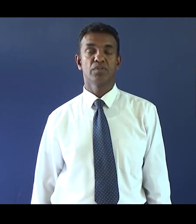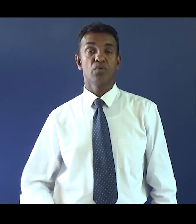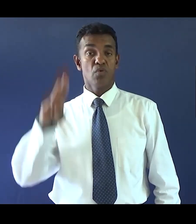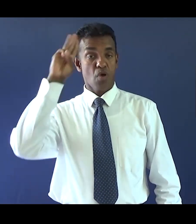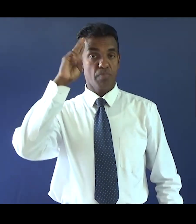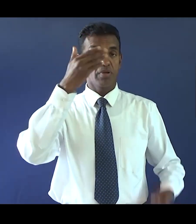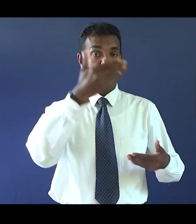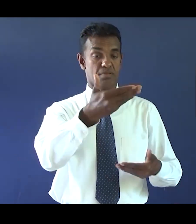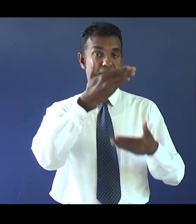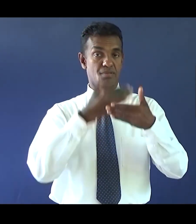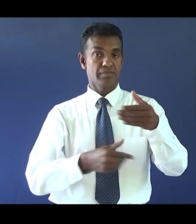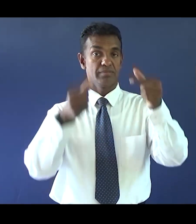Keeping to the agreement.